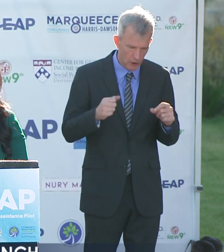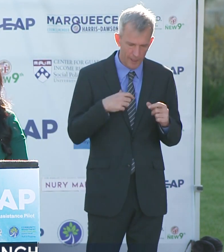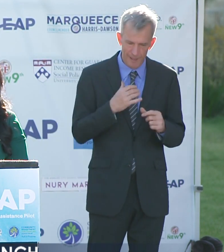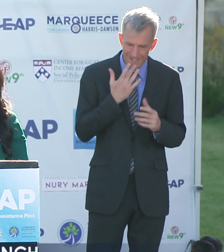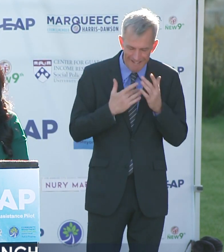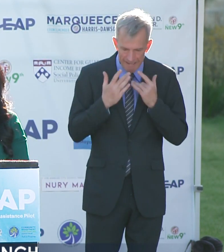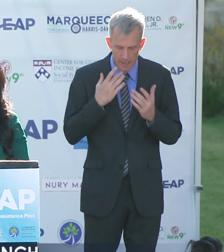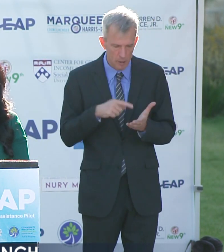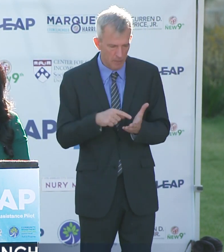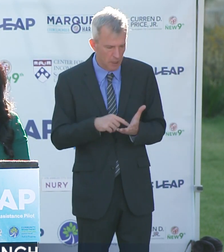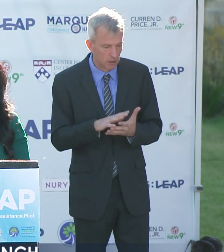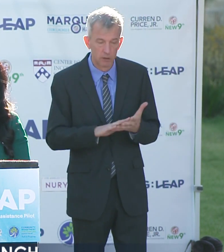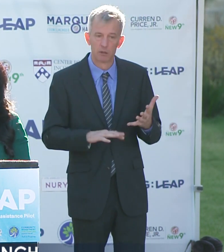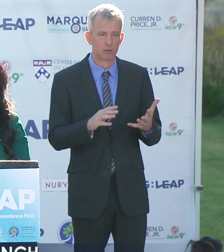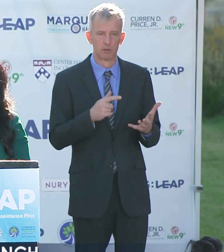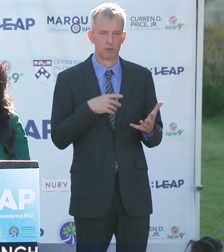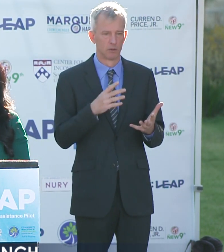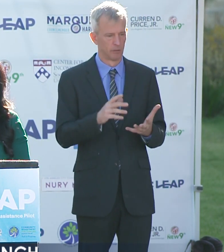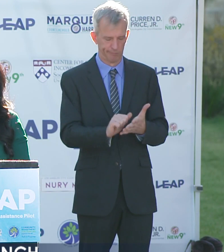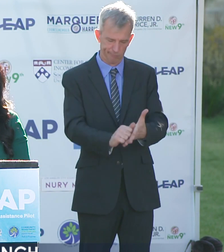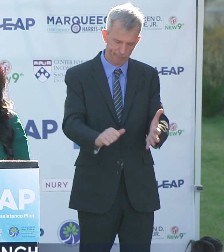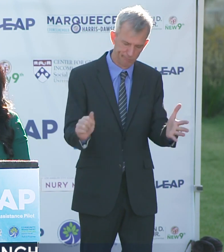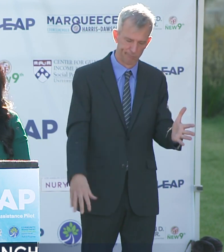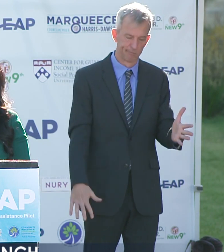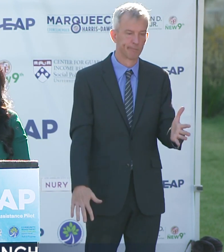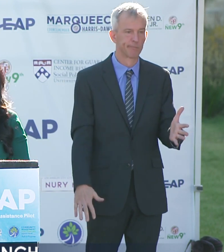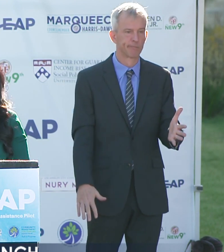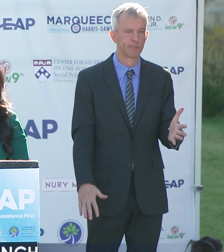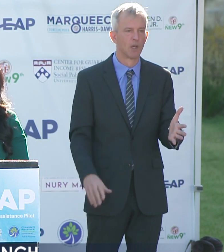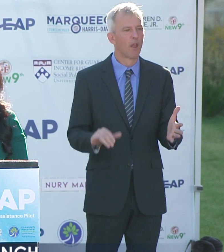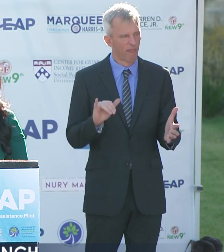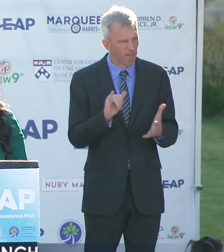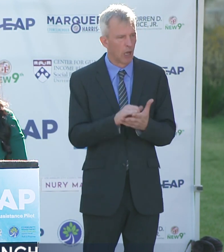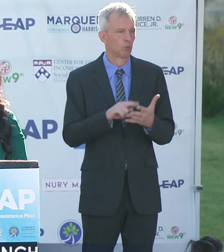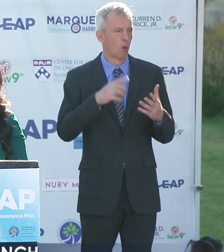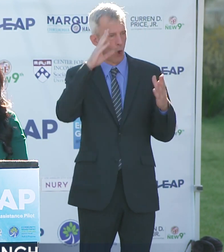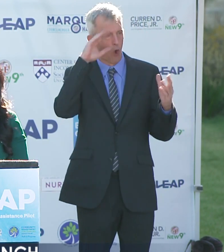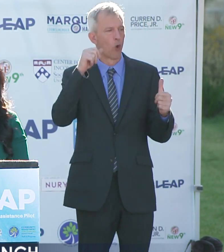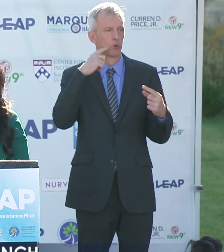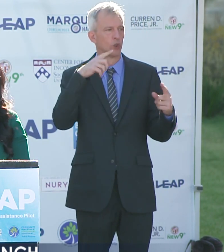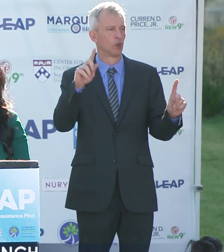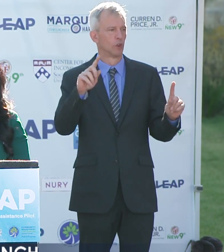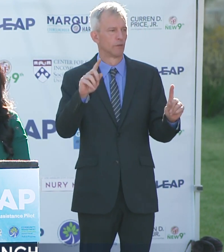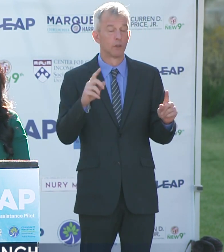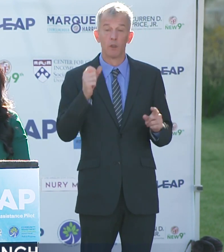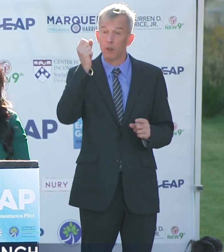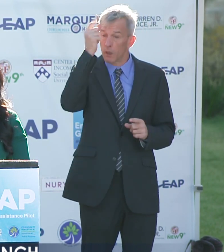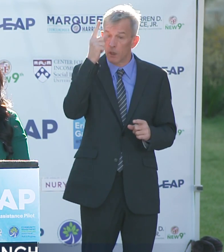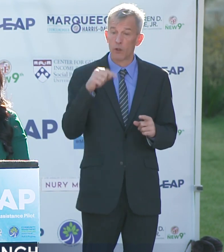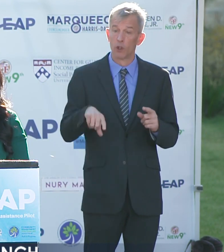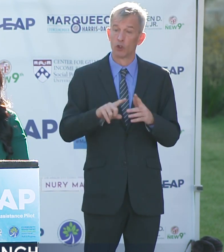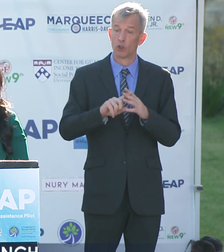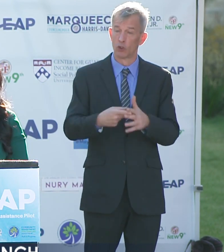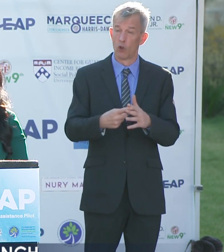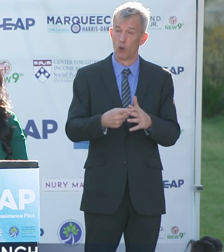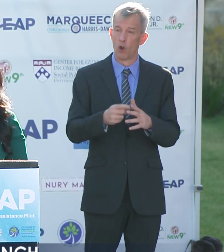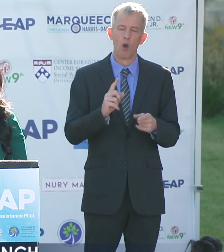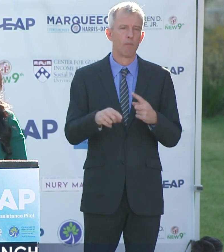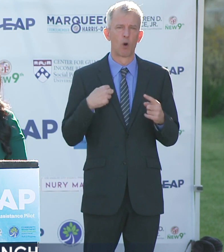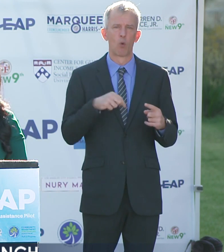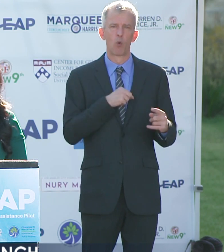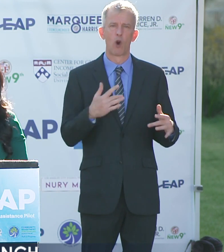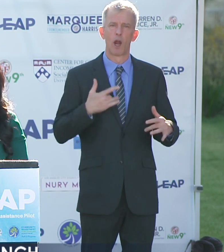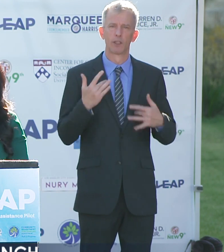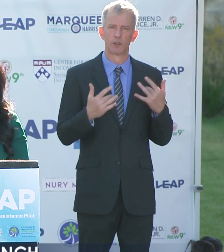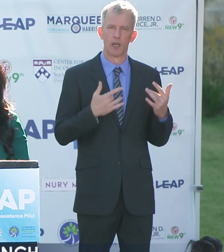hope to achieve here in Los Angeles through this program. Although this is just a pilot for now, we are excited to see the prosperity that